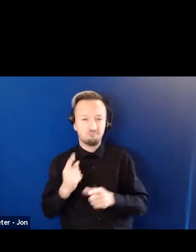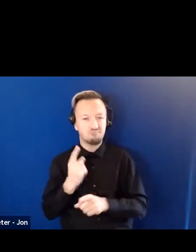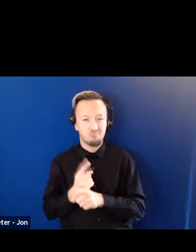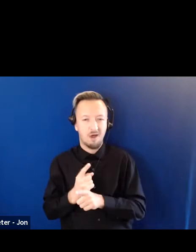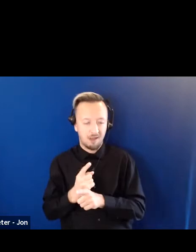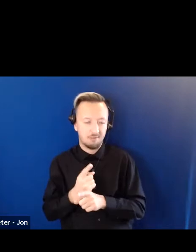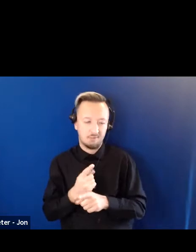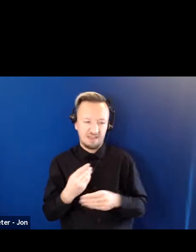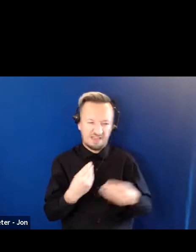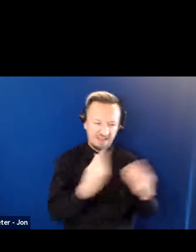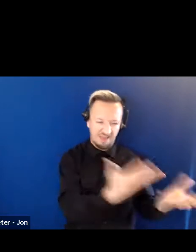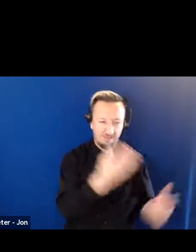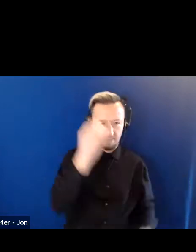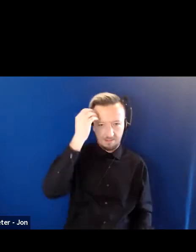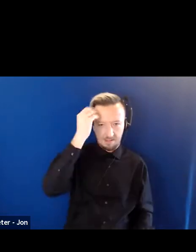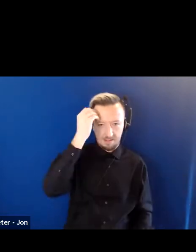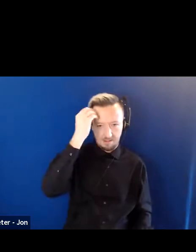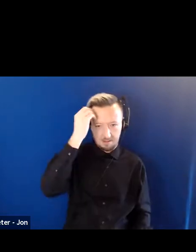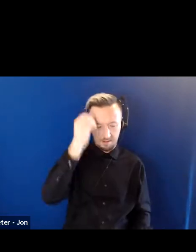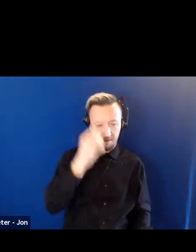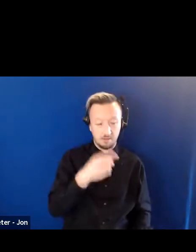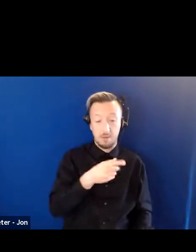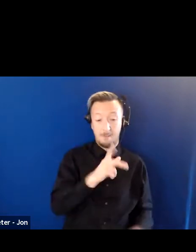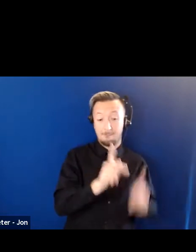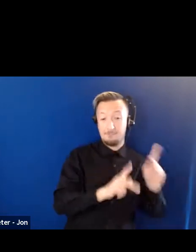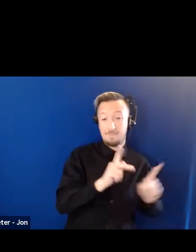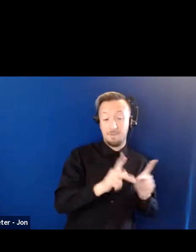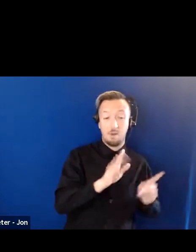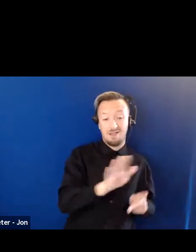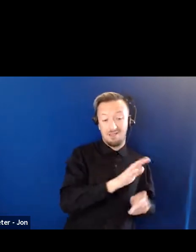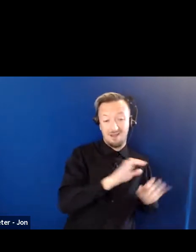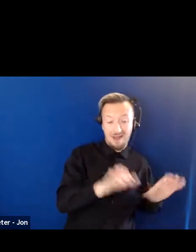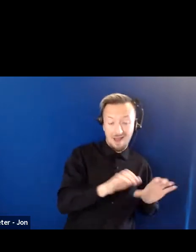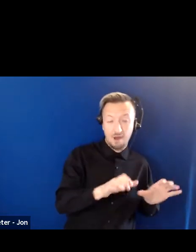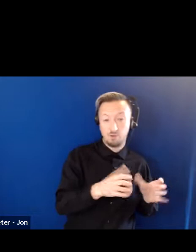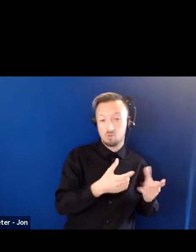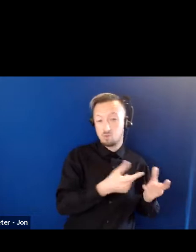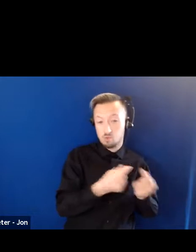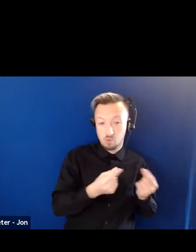about what they're doing, what they're saying, as to not offend.